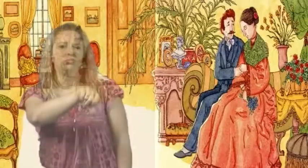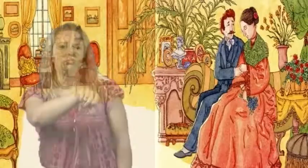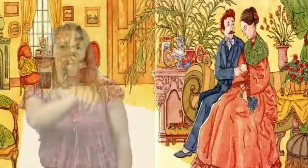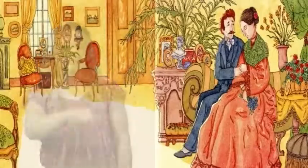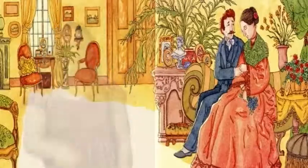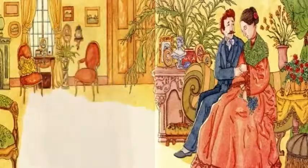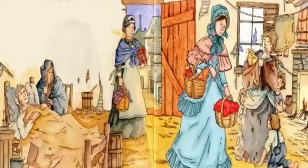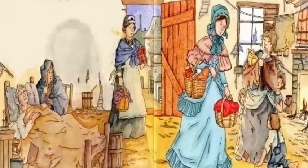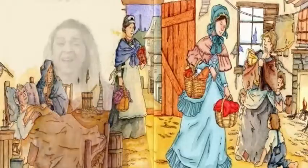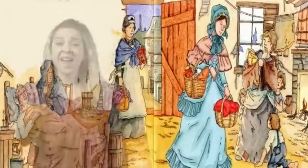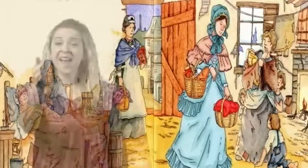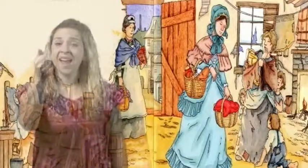arranging domestic things.